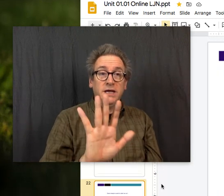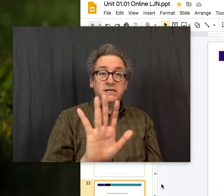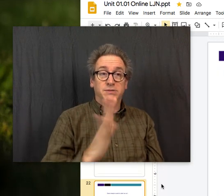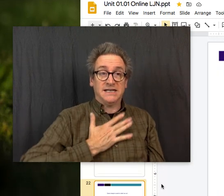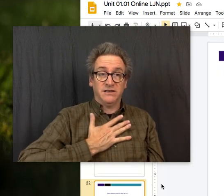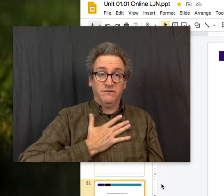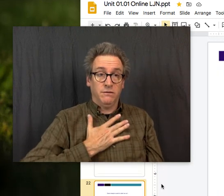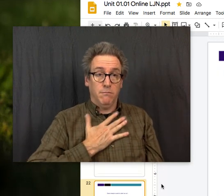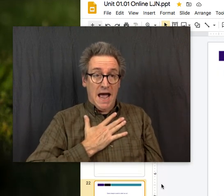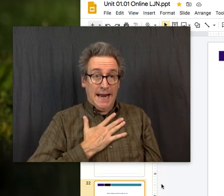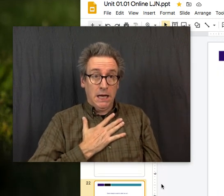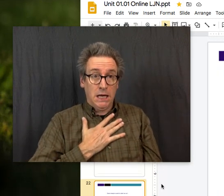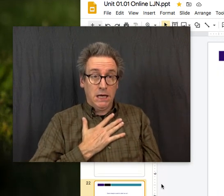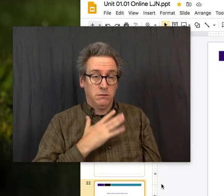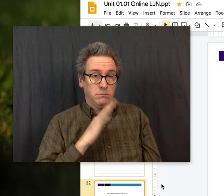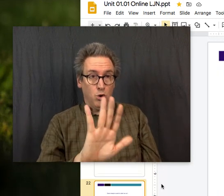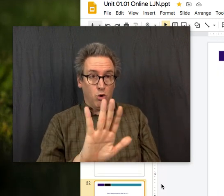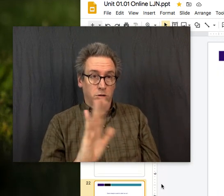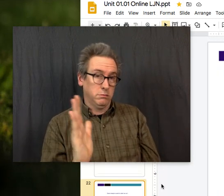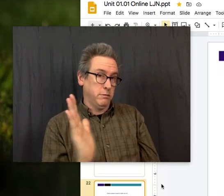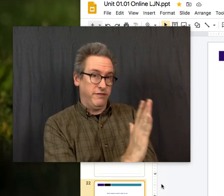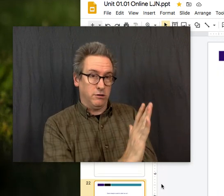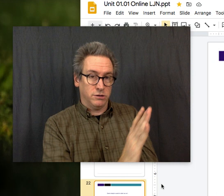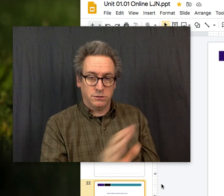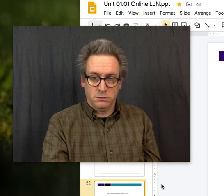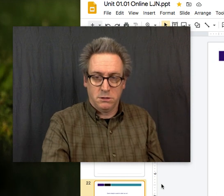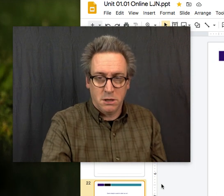Palm is possessive. My, your,